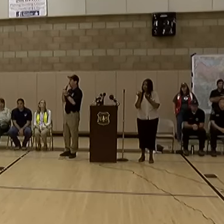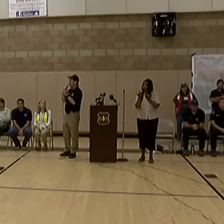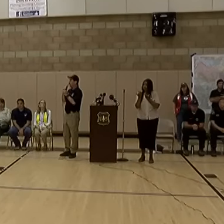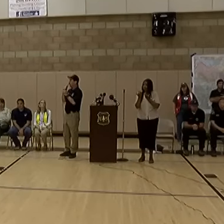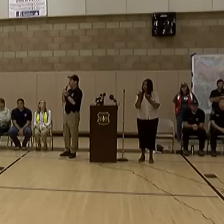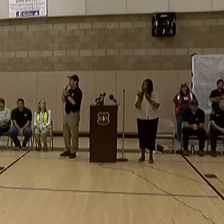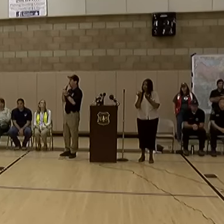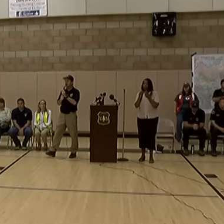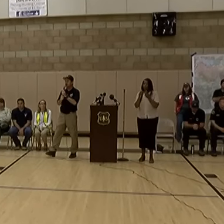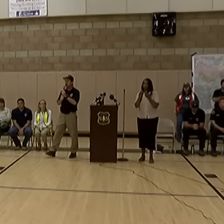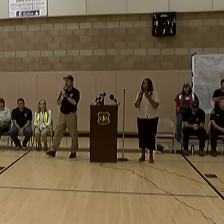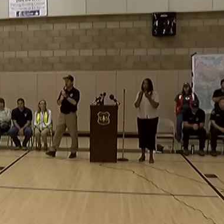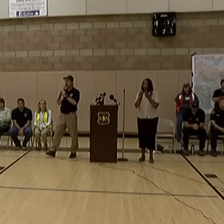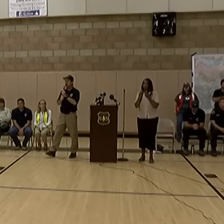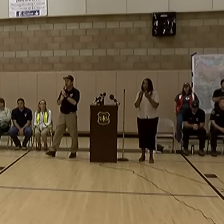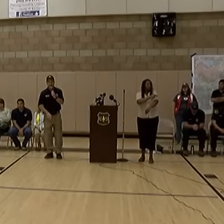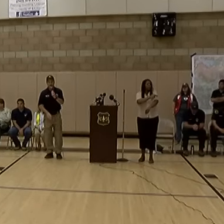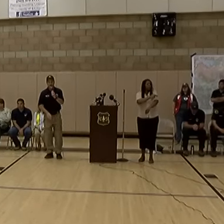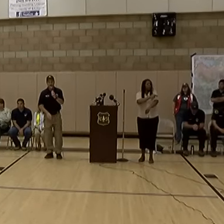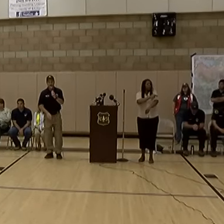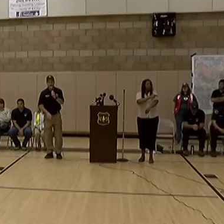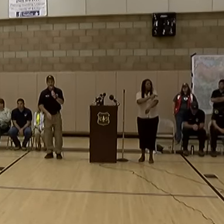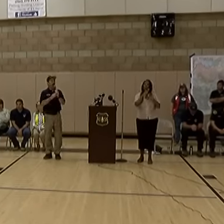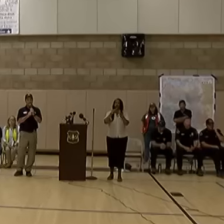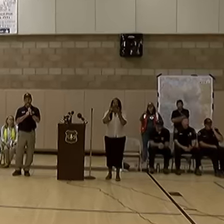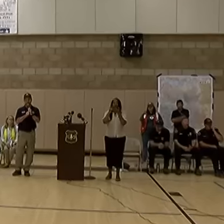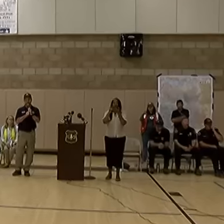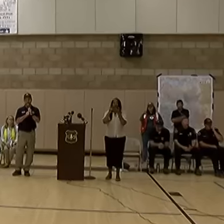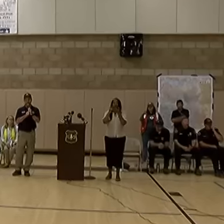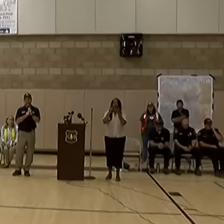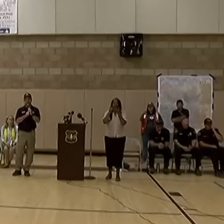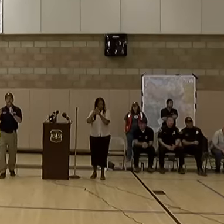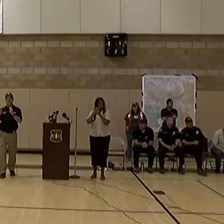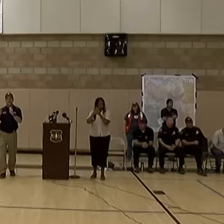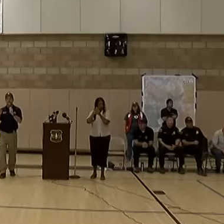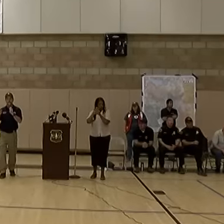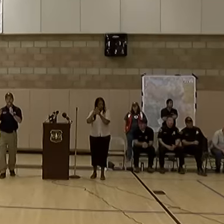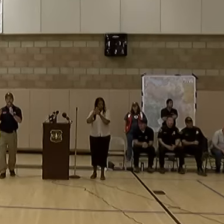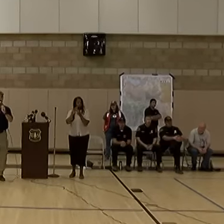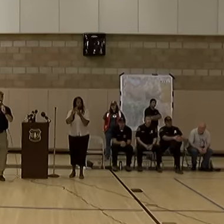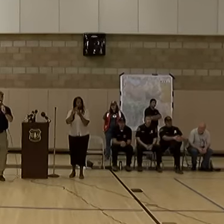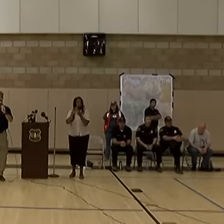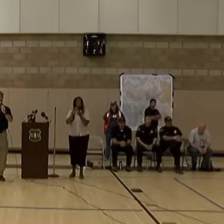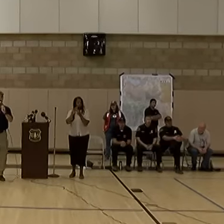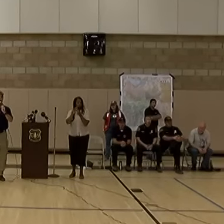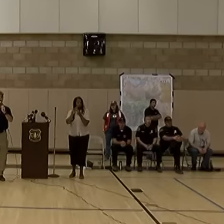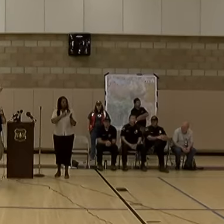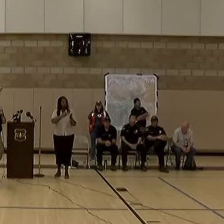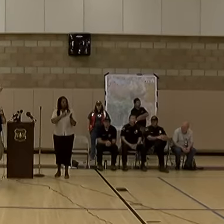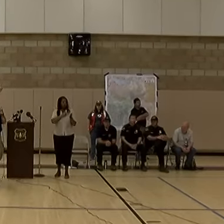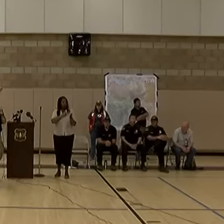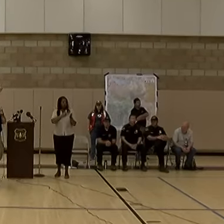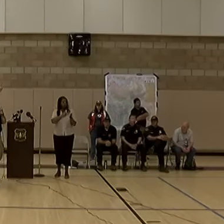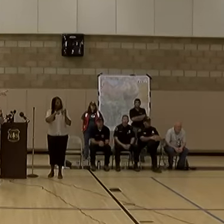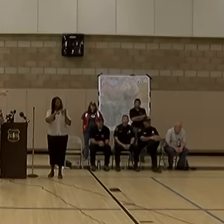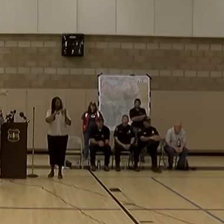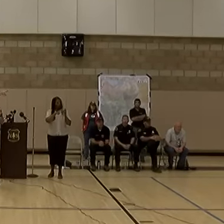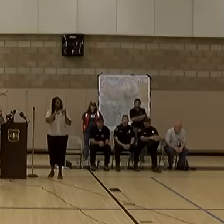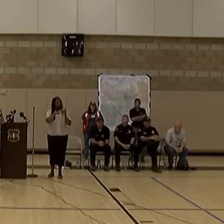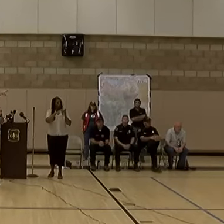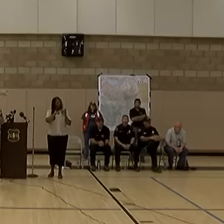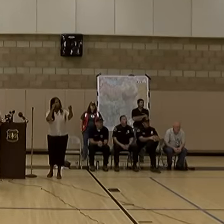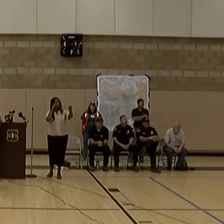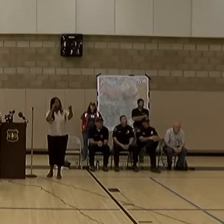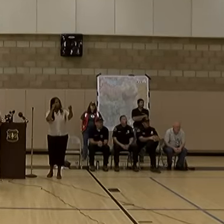me clarify that the hospital was in fact, that is a true statement. Sorry for the confusion. You, sir, in the green shirt.